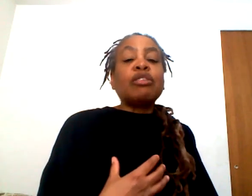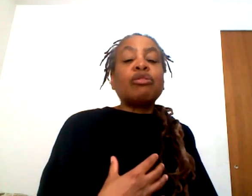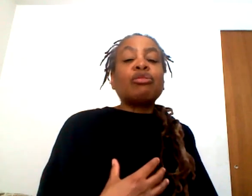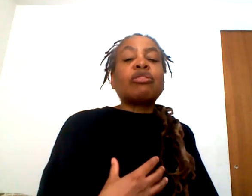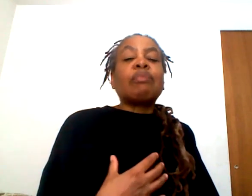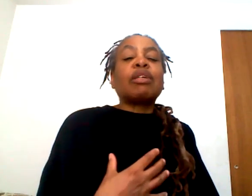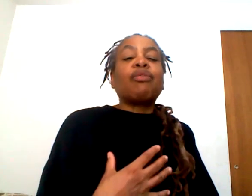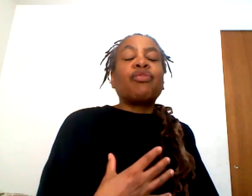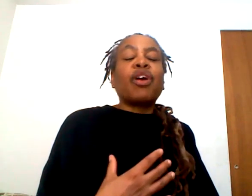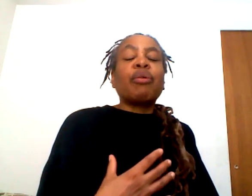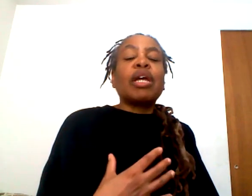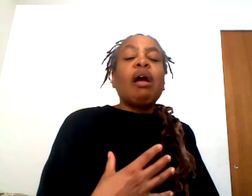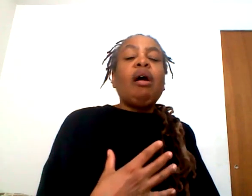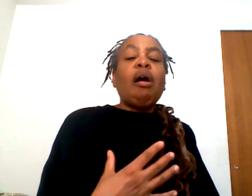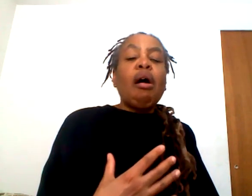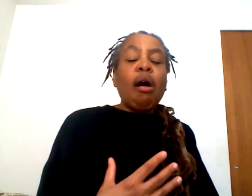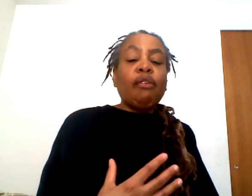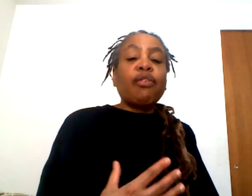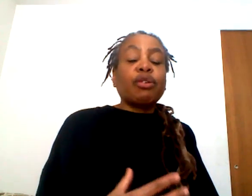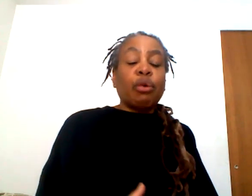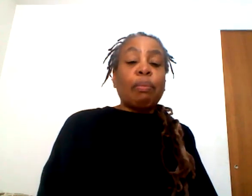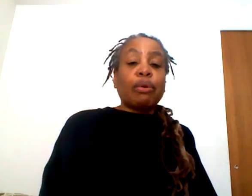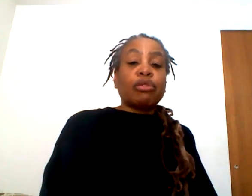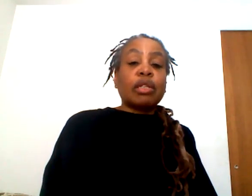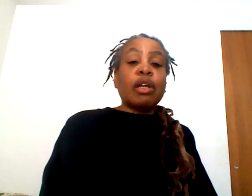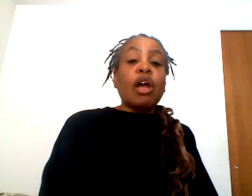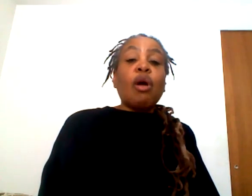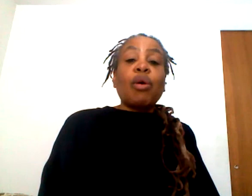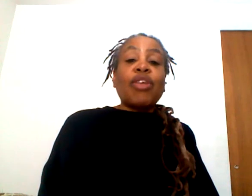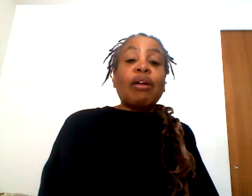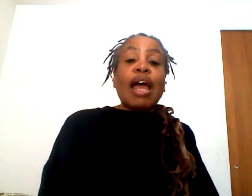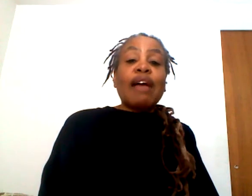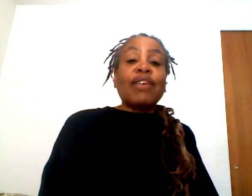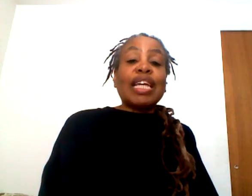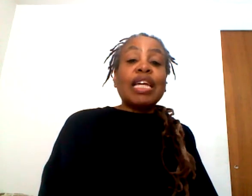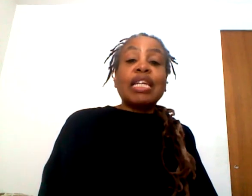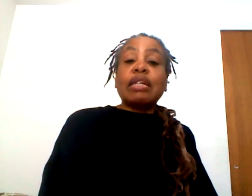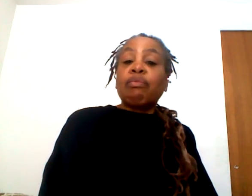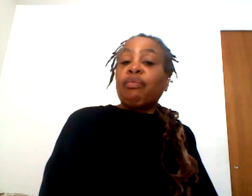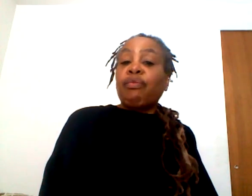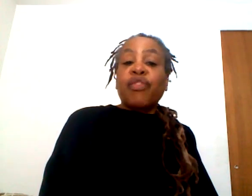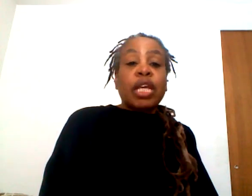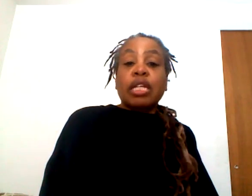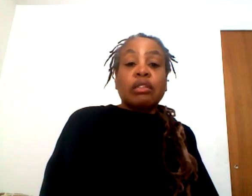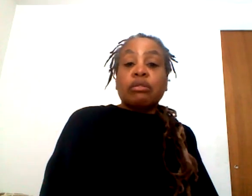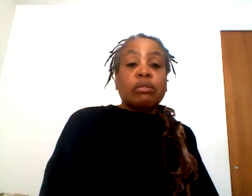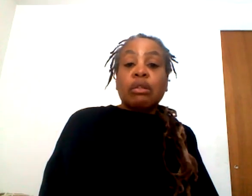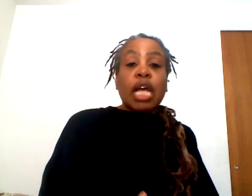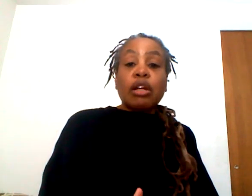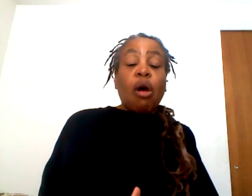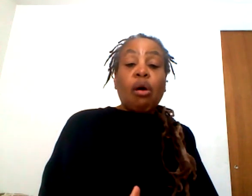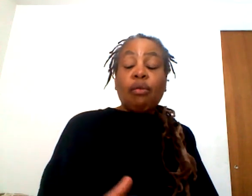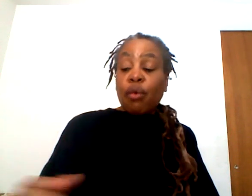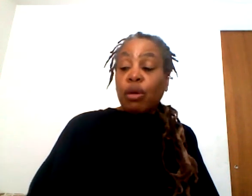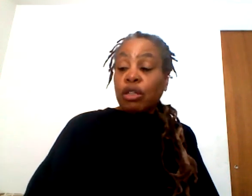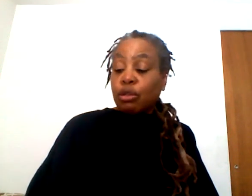do something very harmful to a person without having any feelings at all for what you're